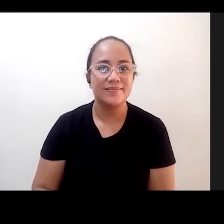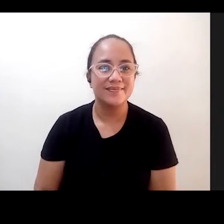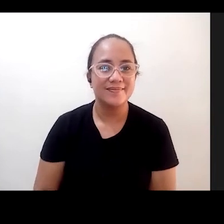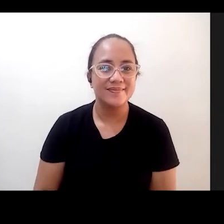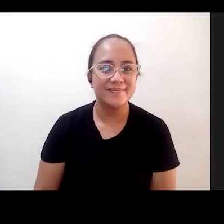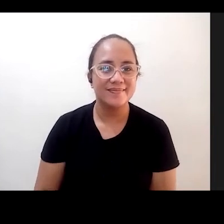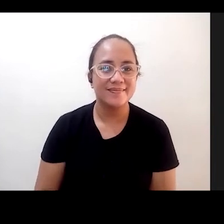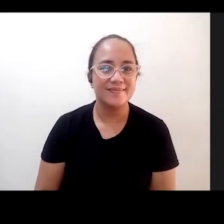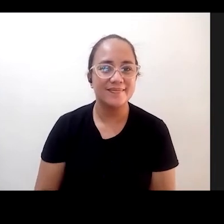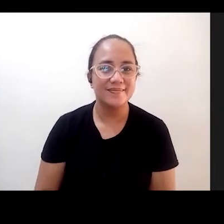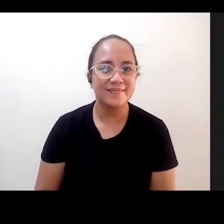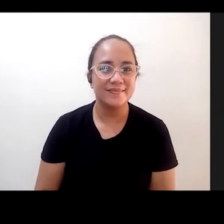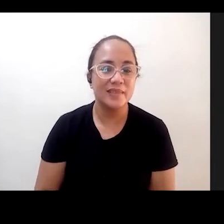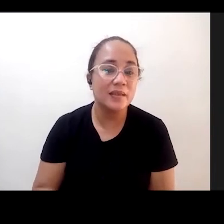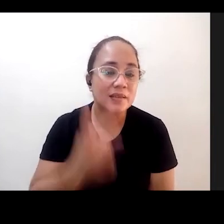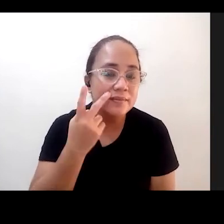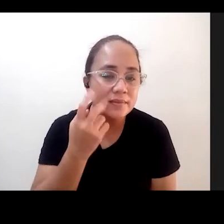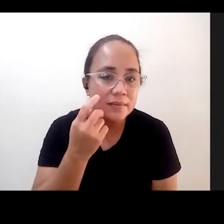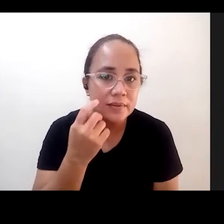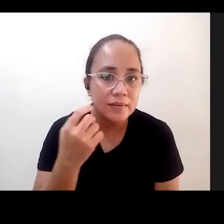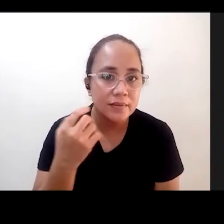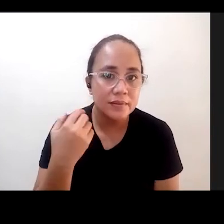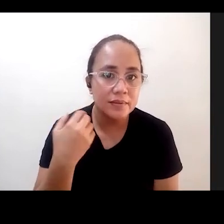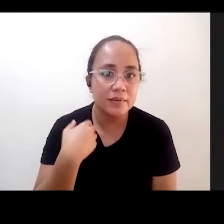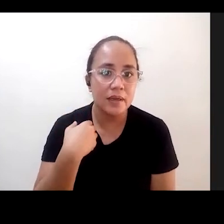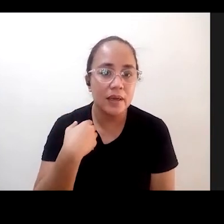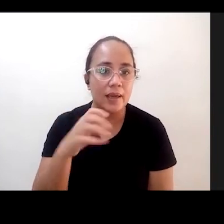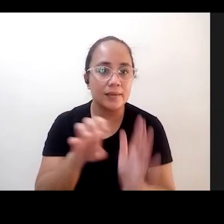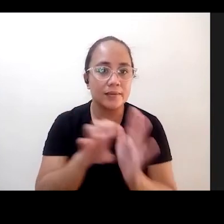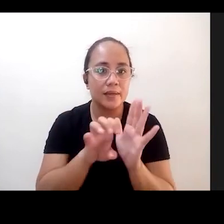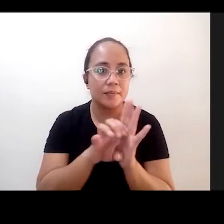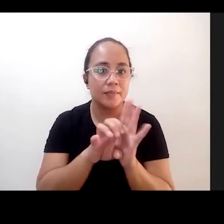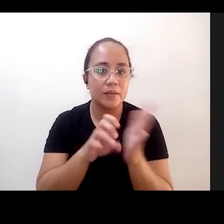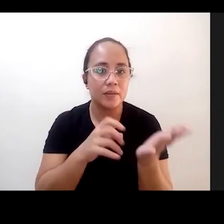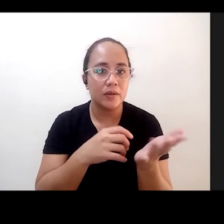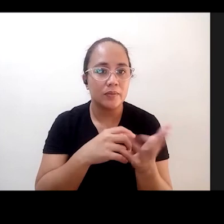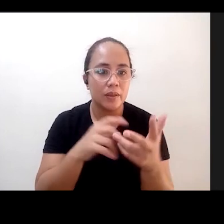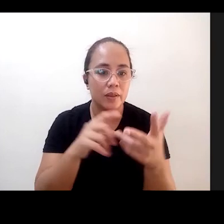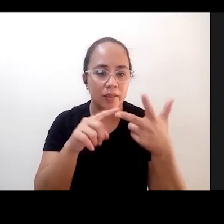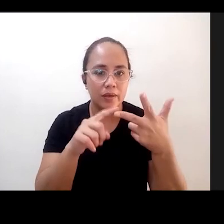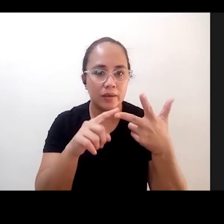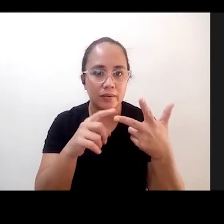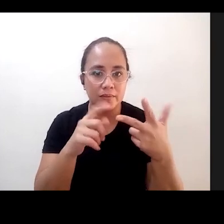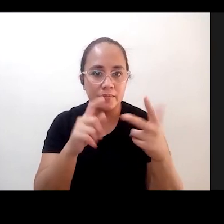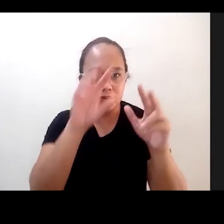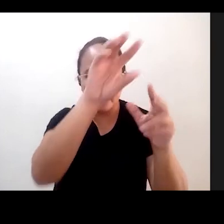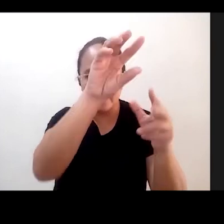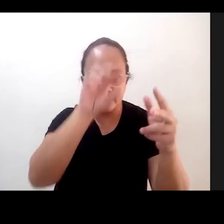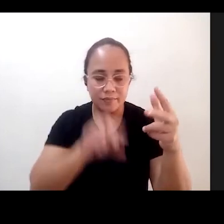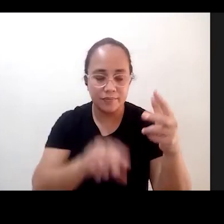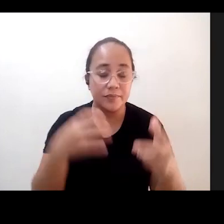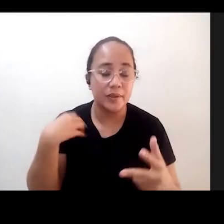Let me see if I have an example of 3 here that I can put in.